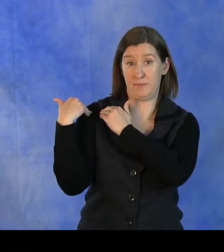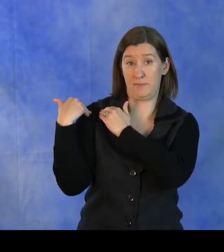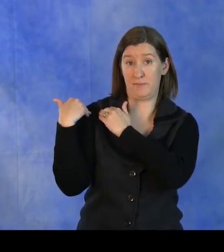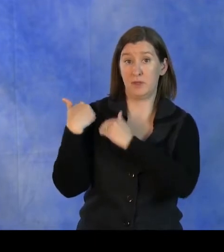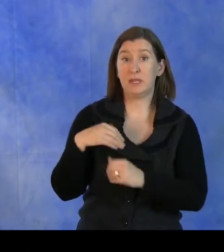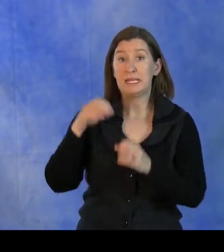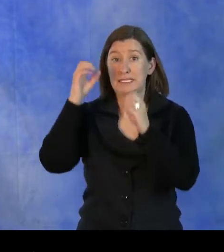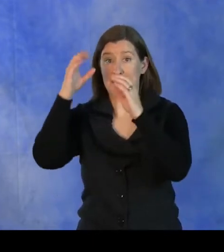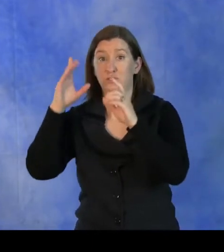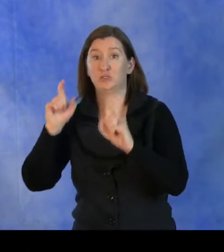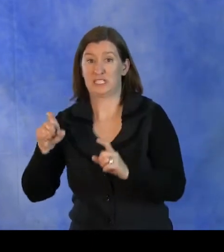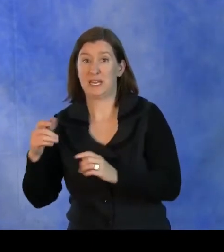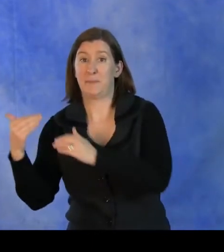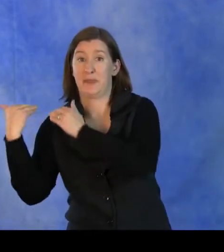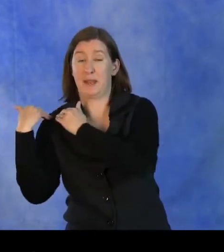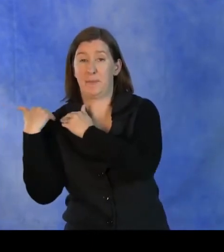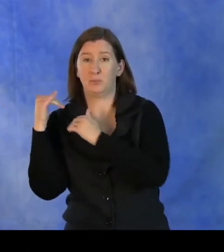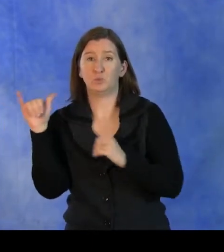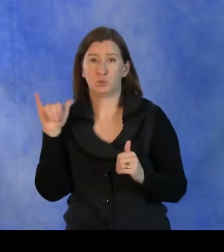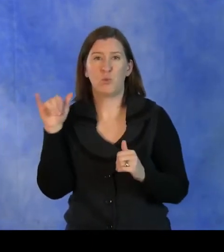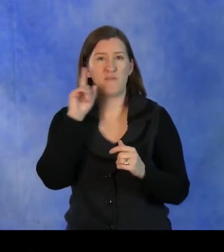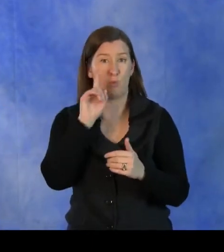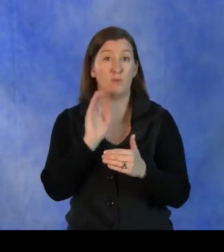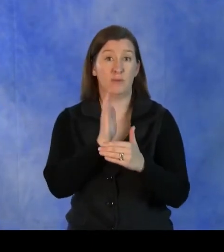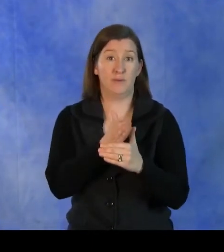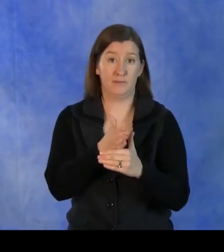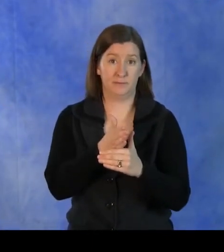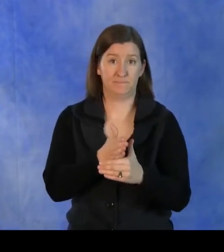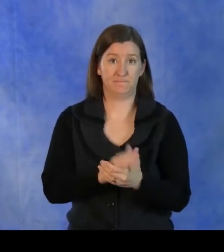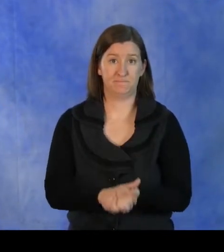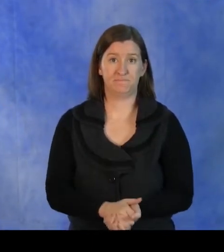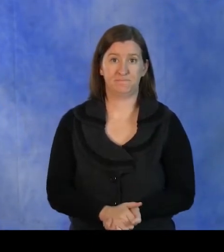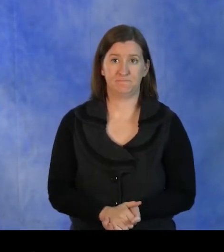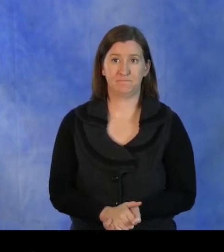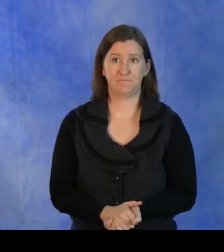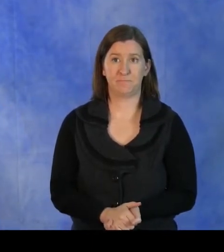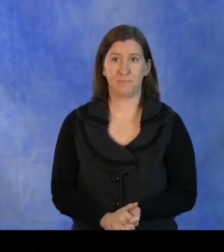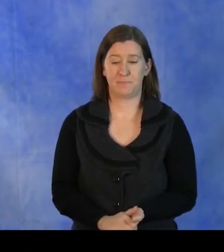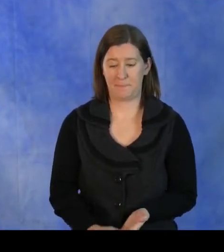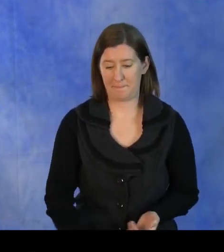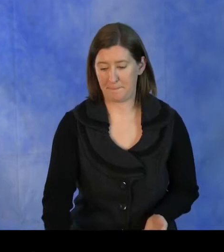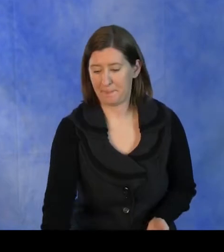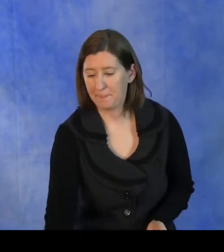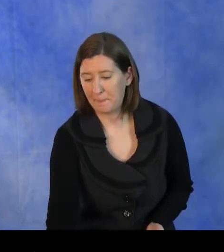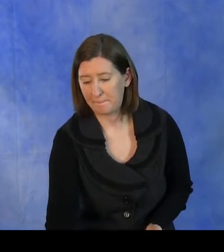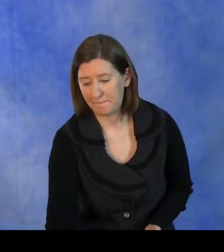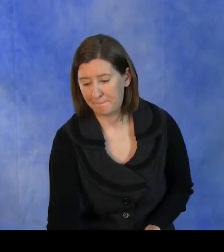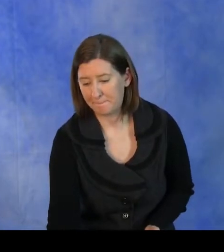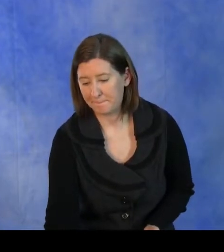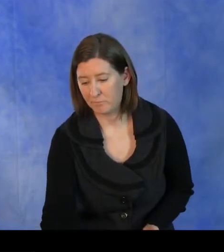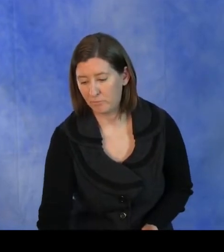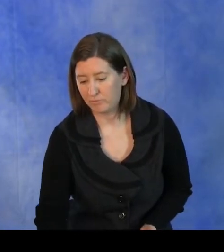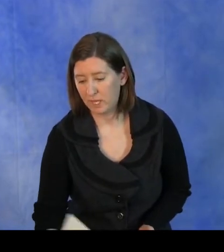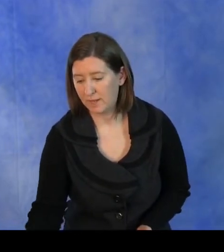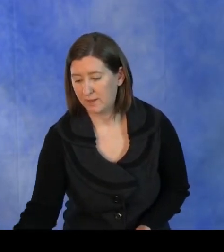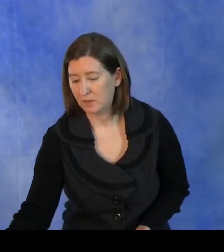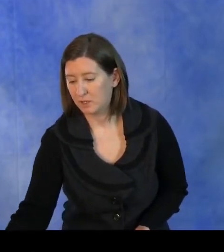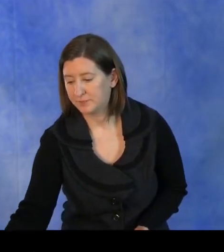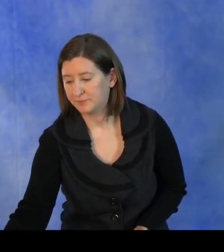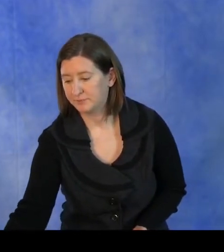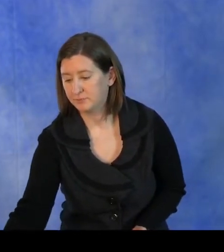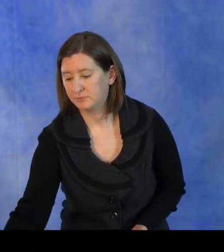responsibility as well, accountability. So the teacher needs to be accountable for that intervention for the student.